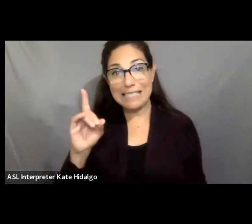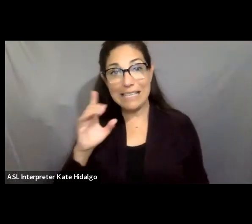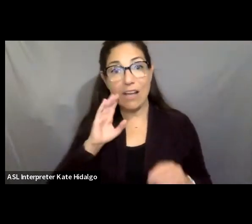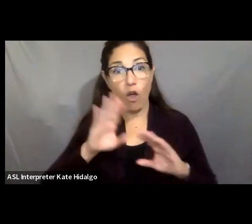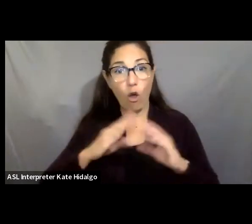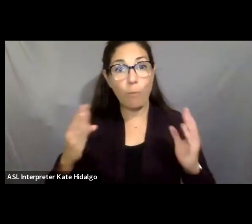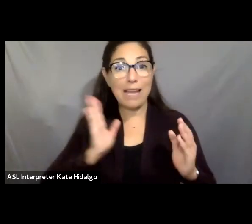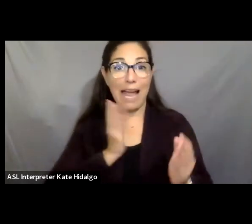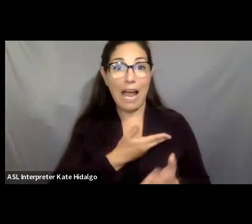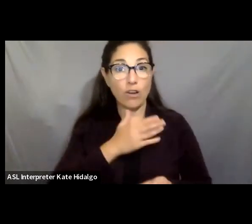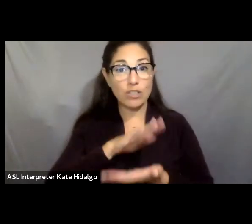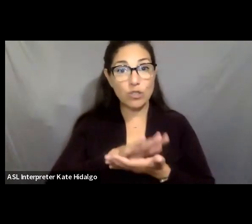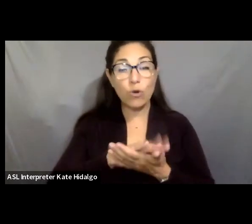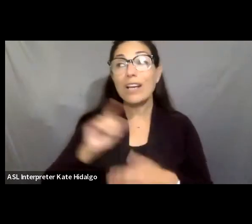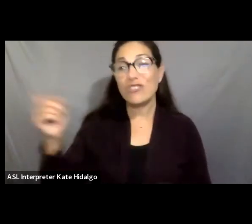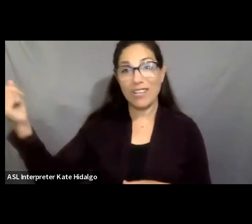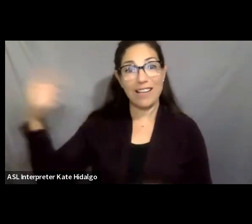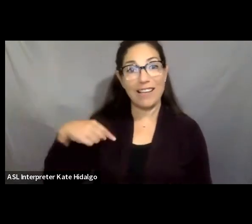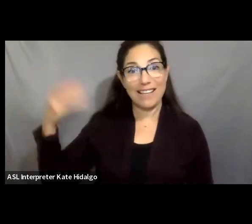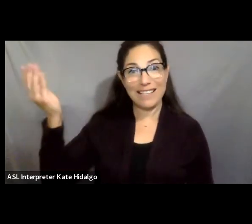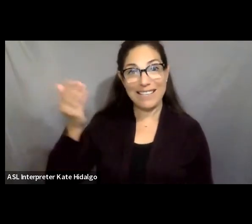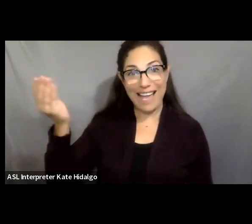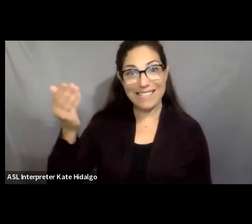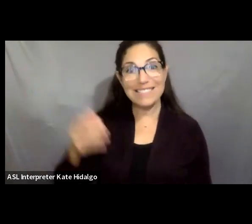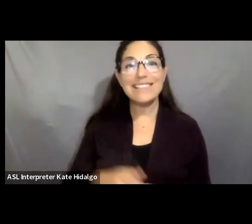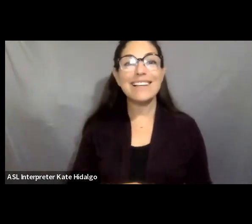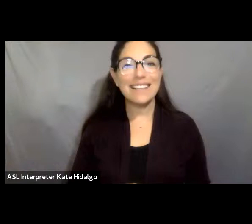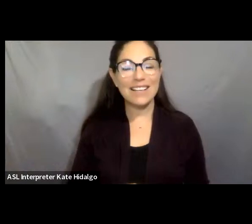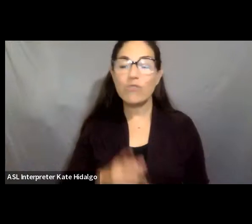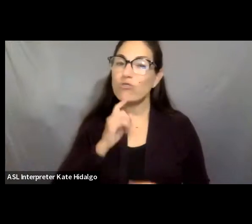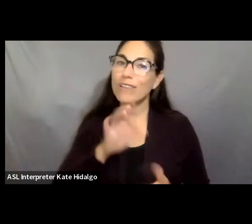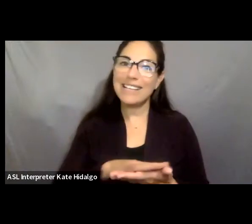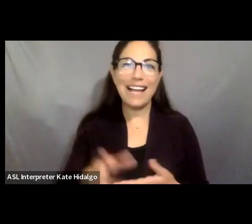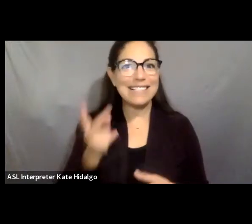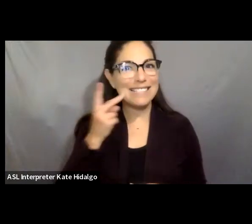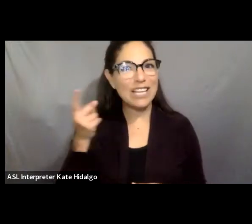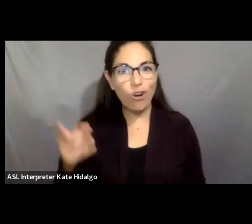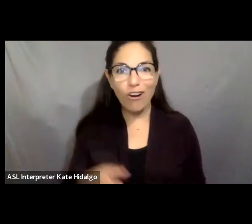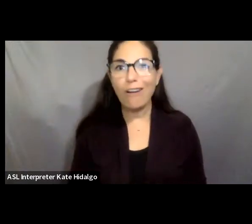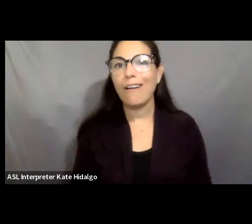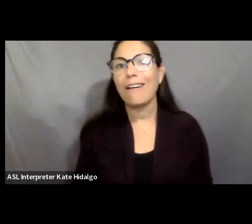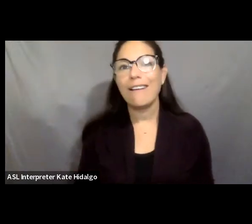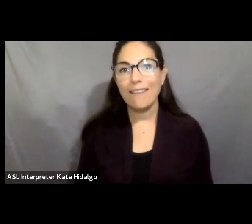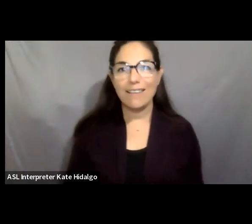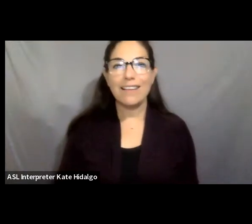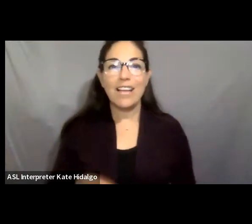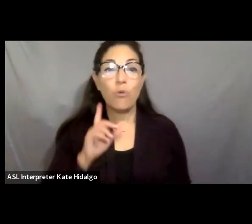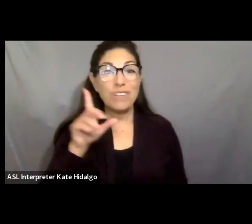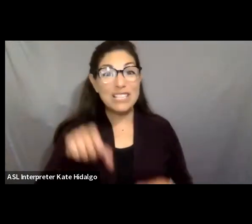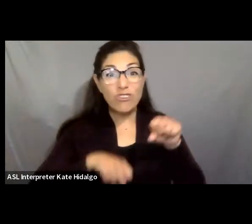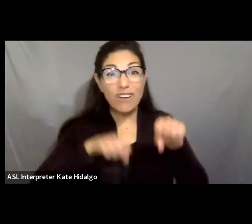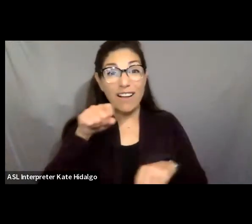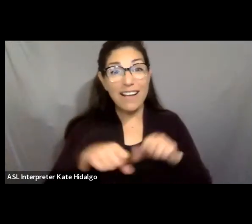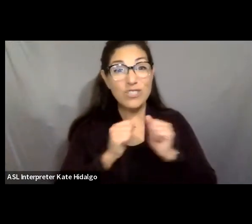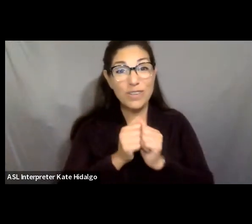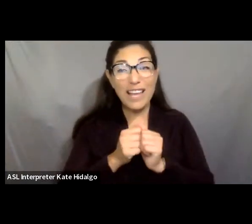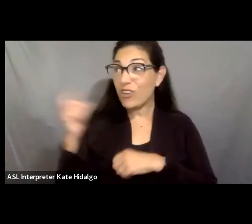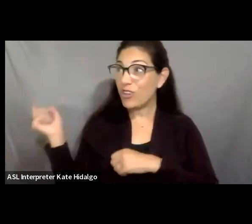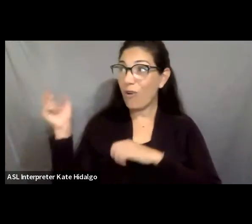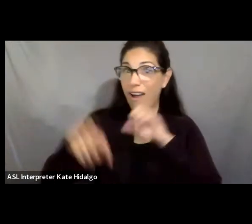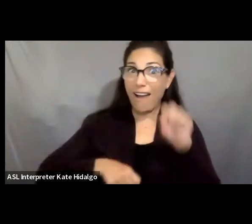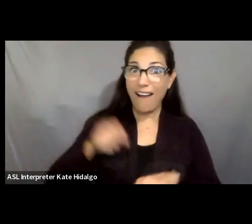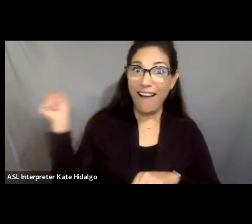and she was one of our guests. And it was really nice to see her. And, We're gonna have to ride bikes together because you rode your bike to my